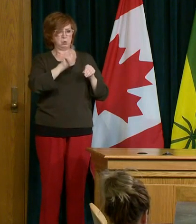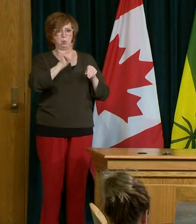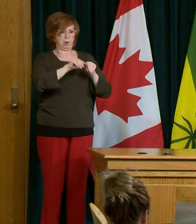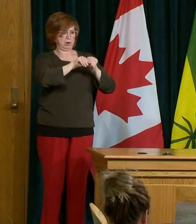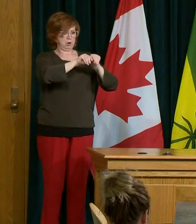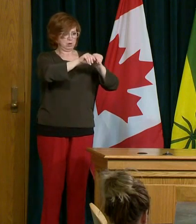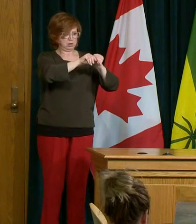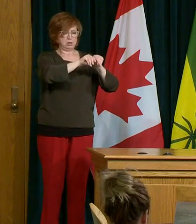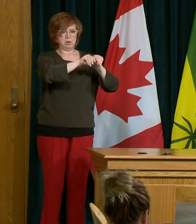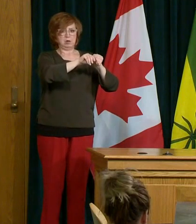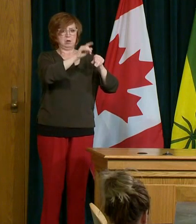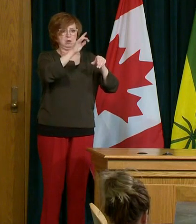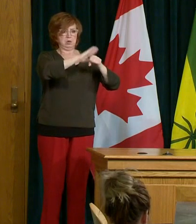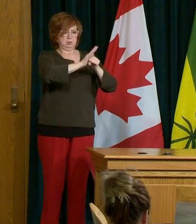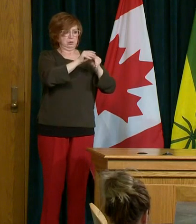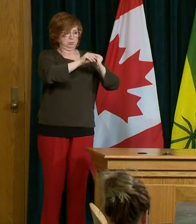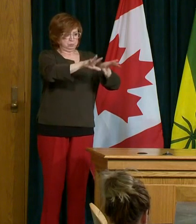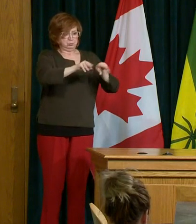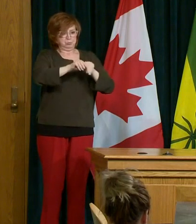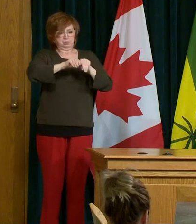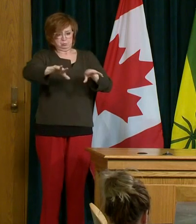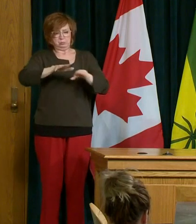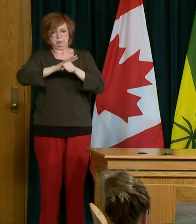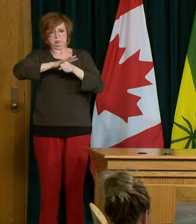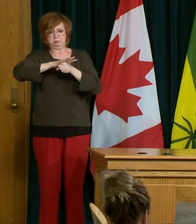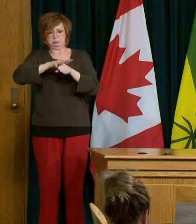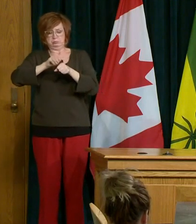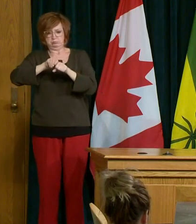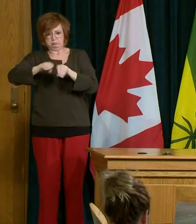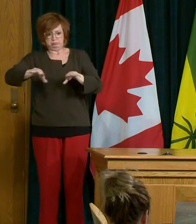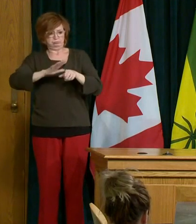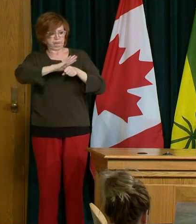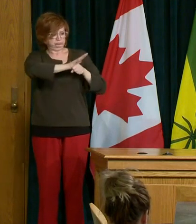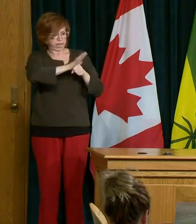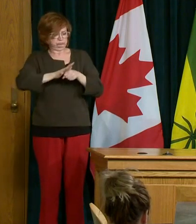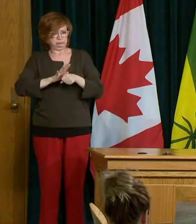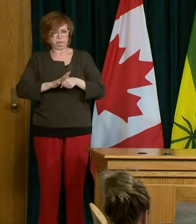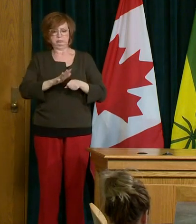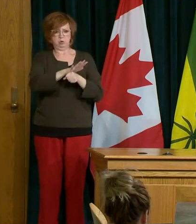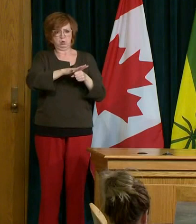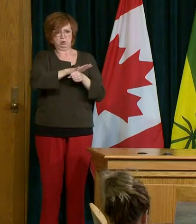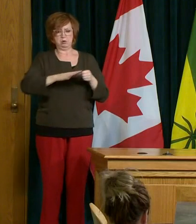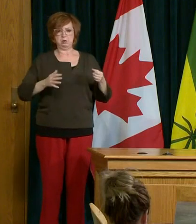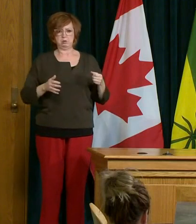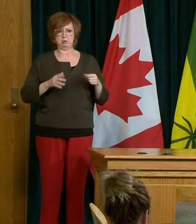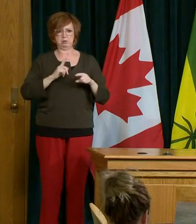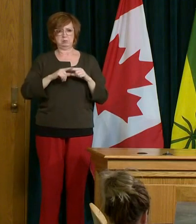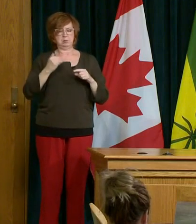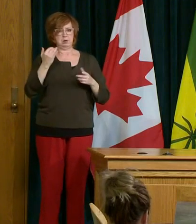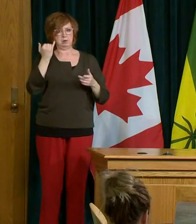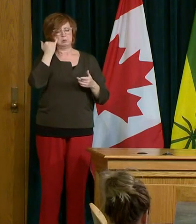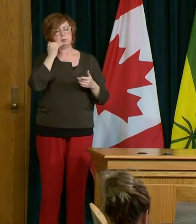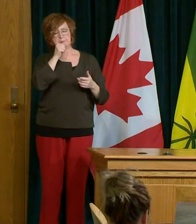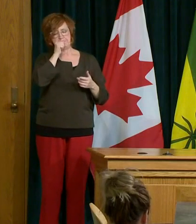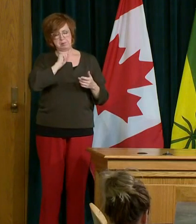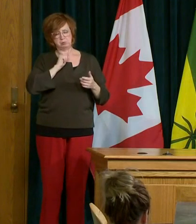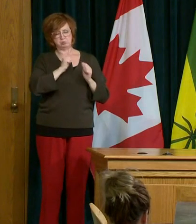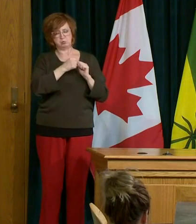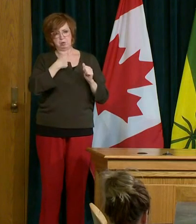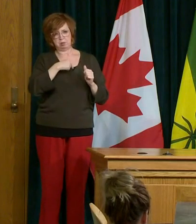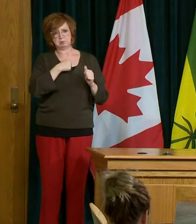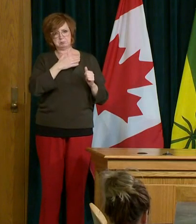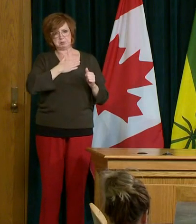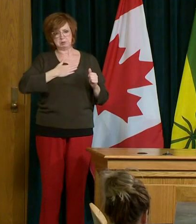that. And you will have to bear with us if there's a few hours or a day lag. So, for example, if you go